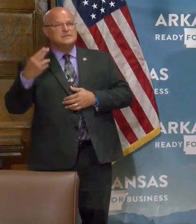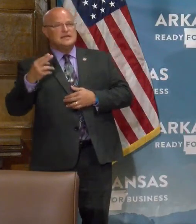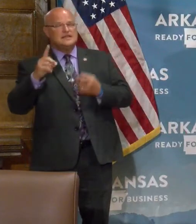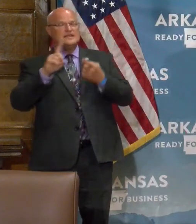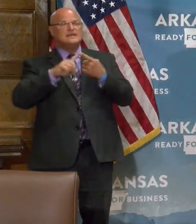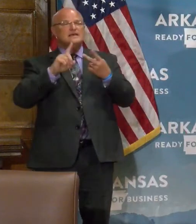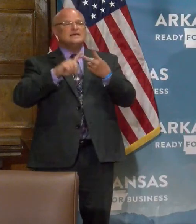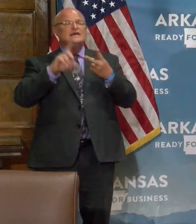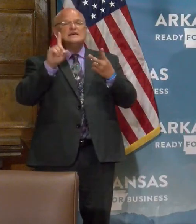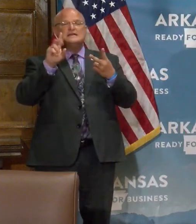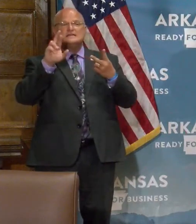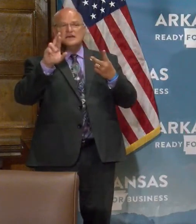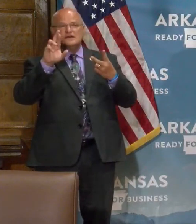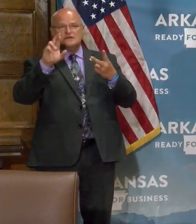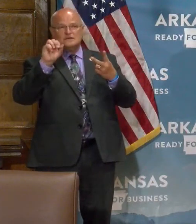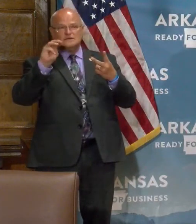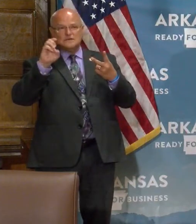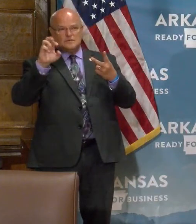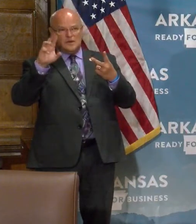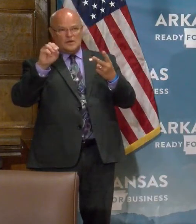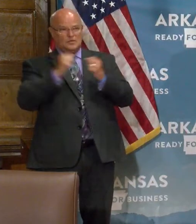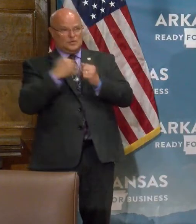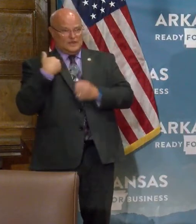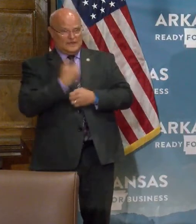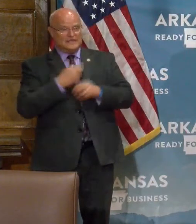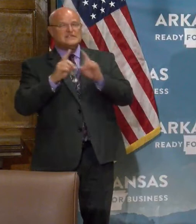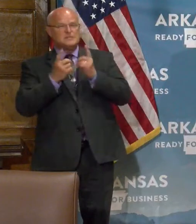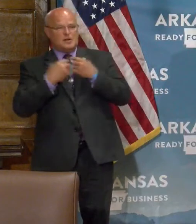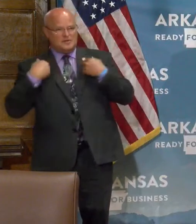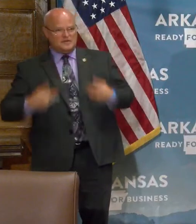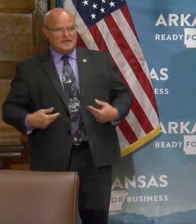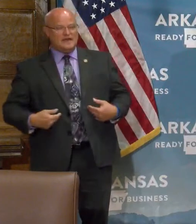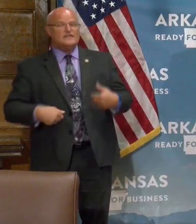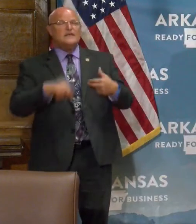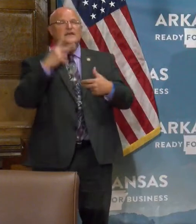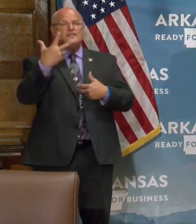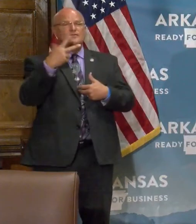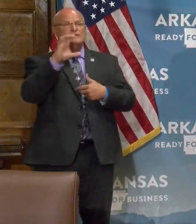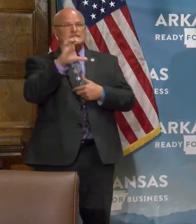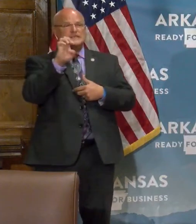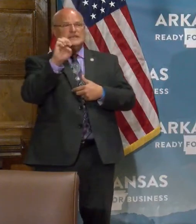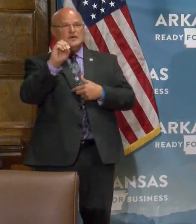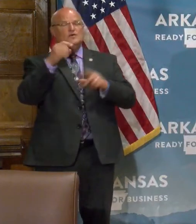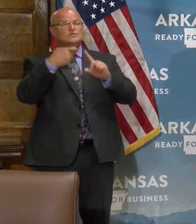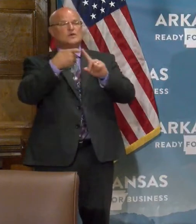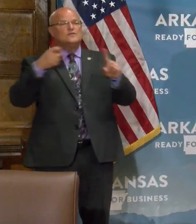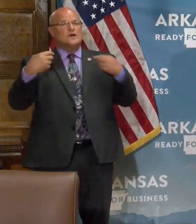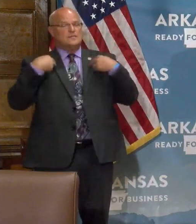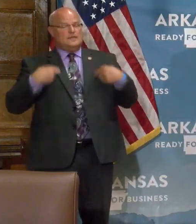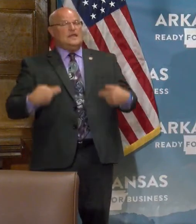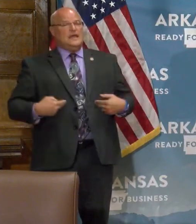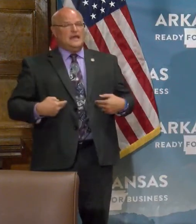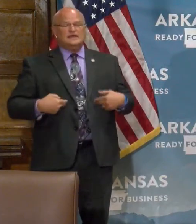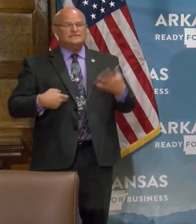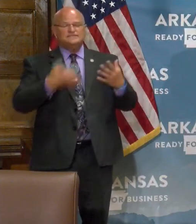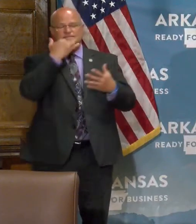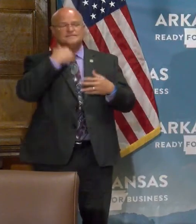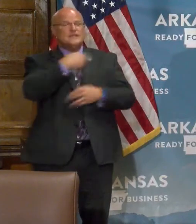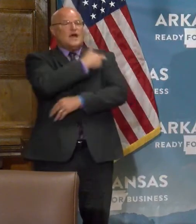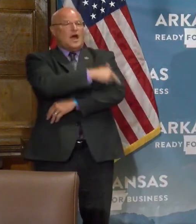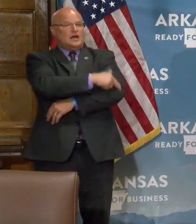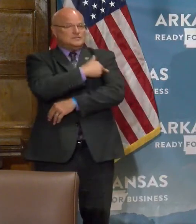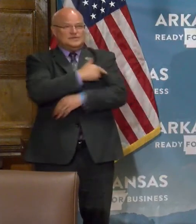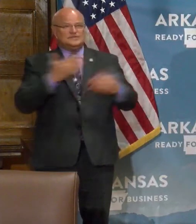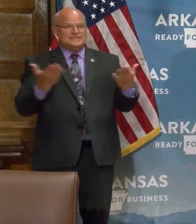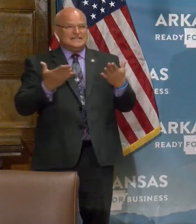Romero is also with us from the Department of Health, and I have three CEOs from the